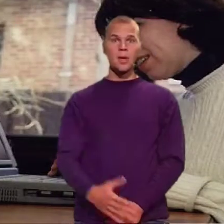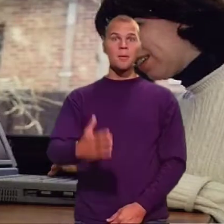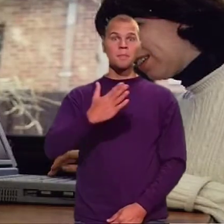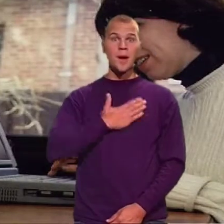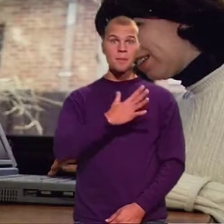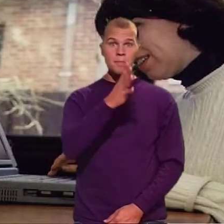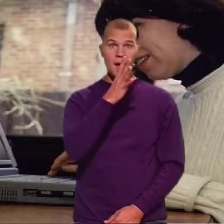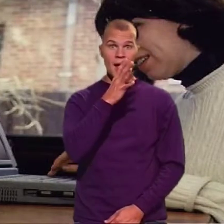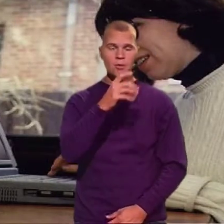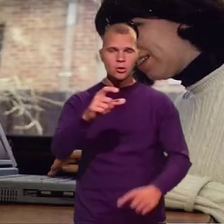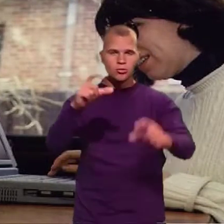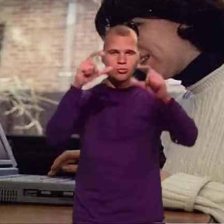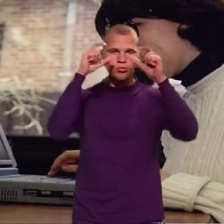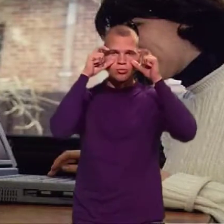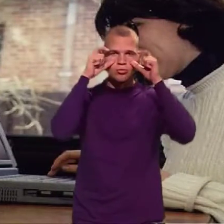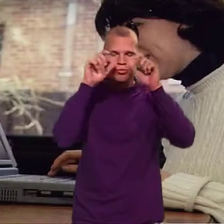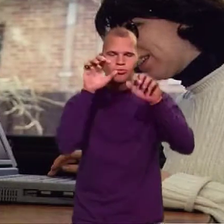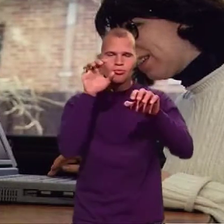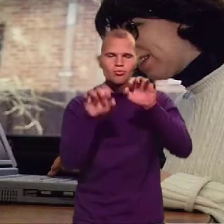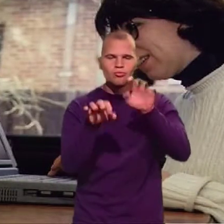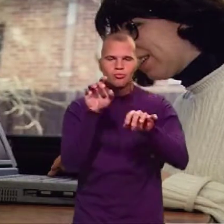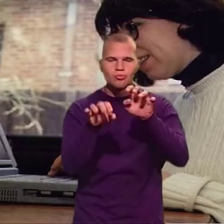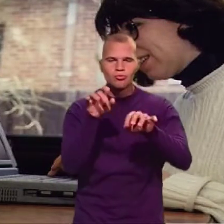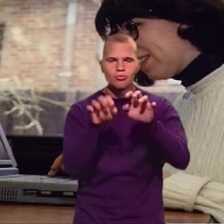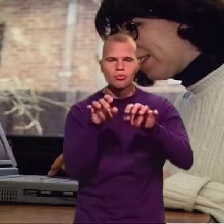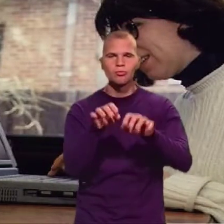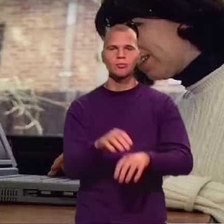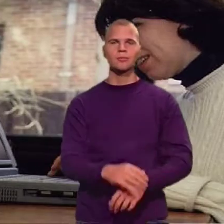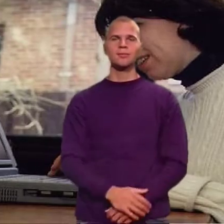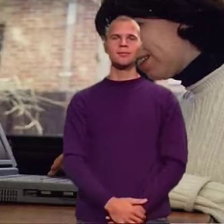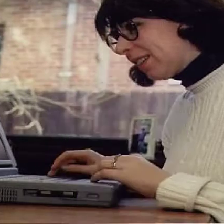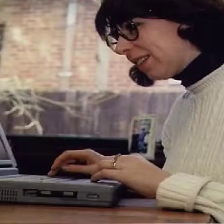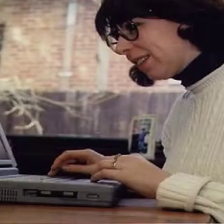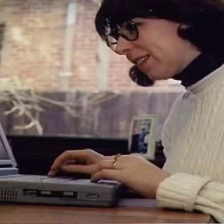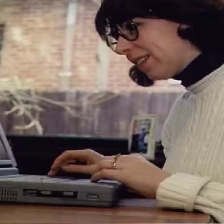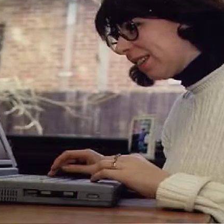My mom wears glasses when she works at the computer.